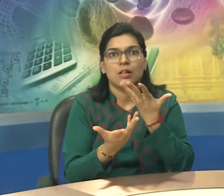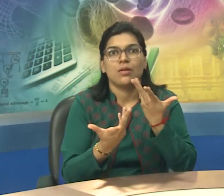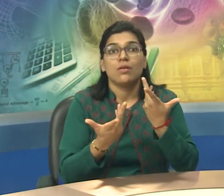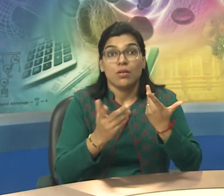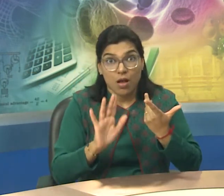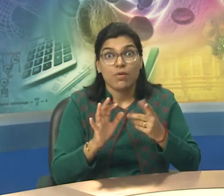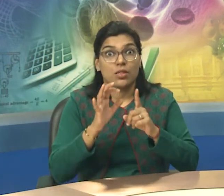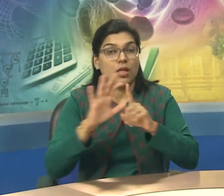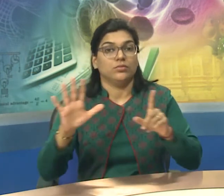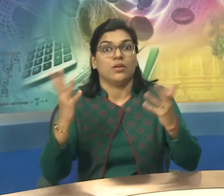and